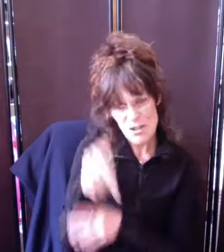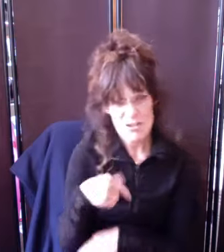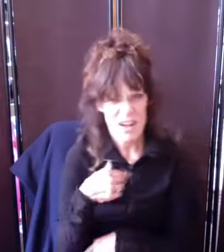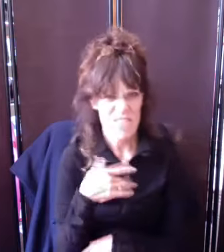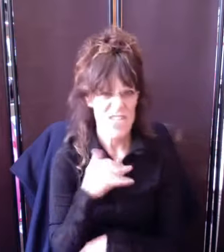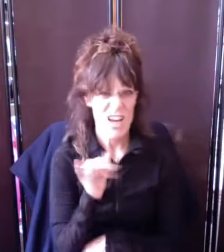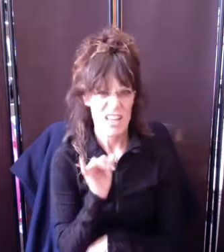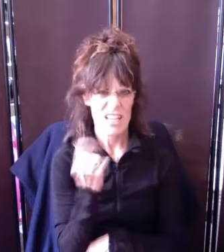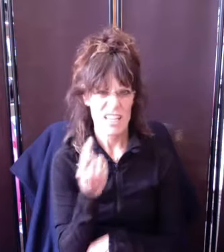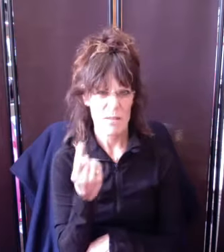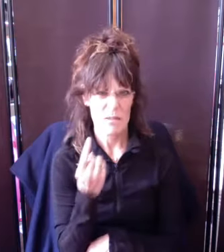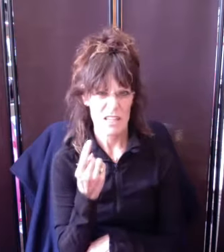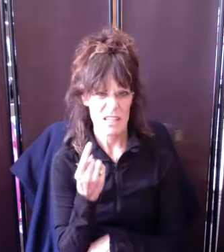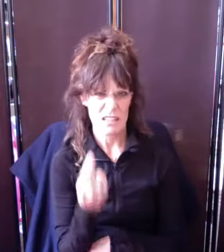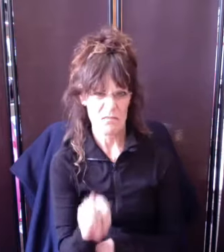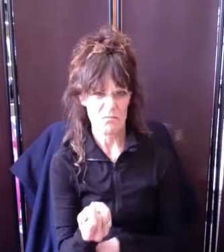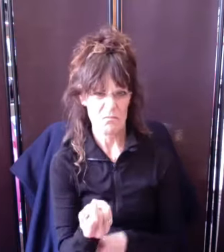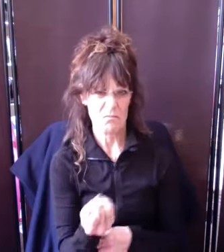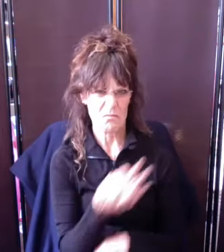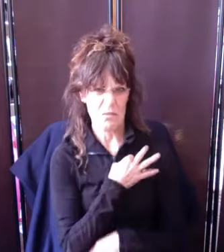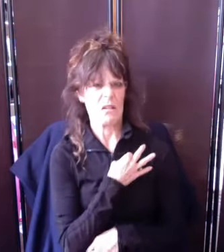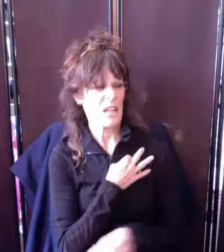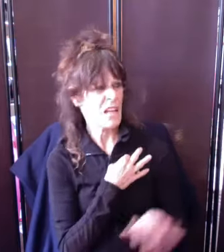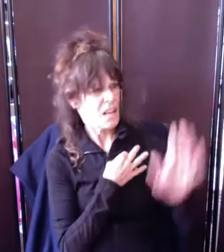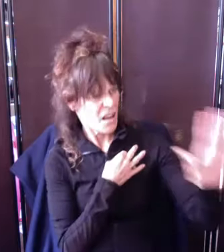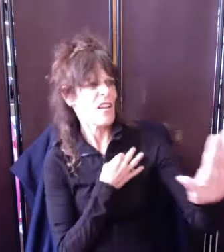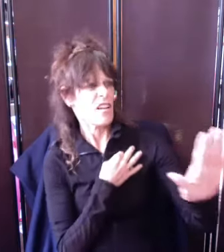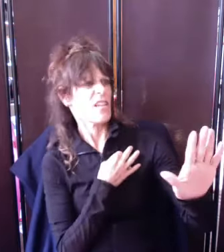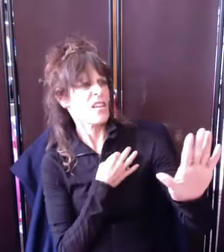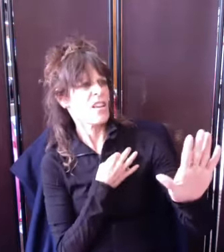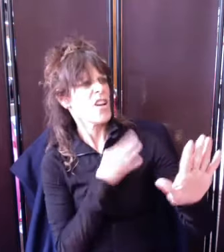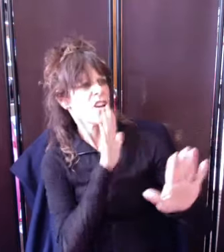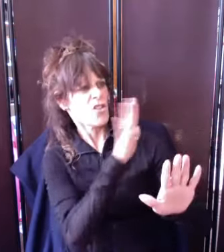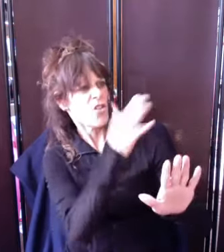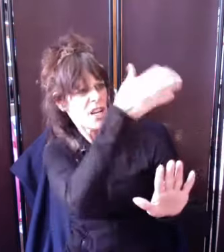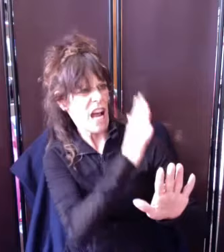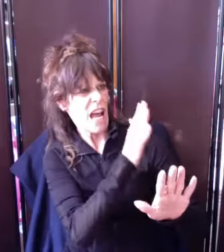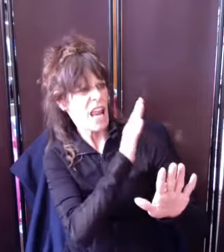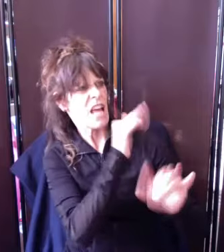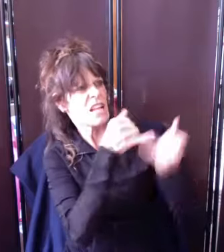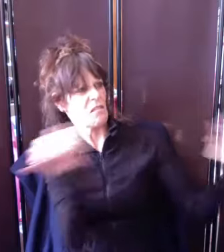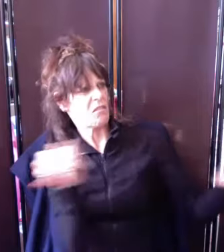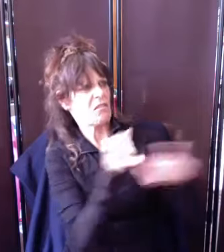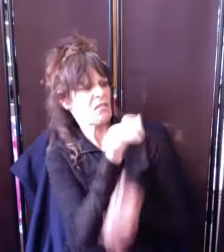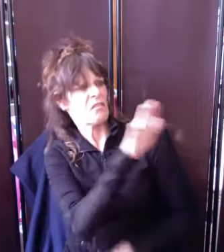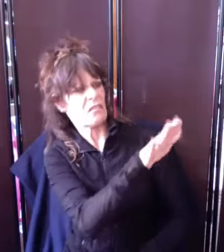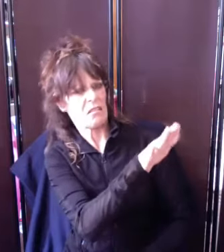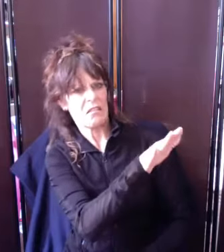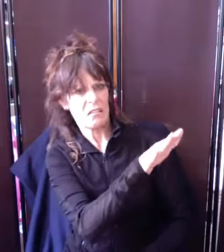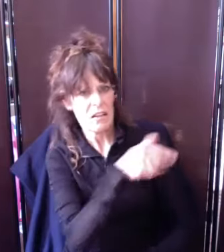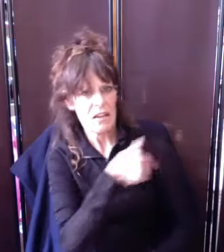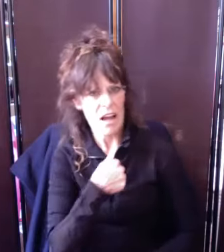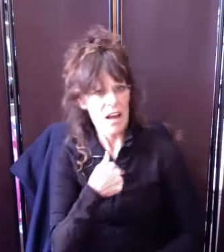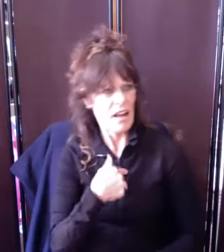just slimed me. Like, could you just keep your God on your side of the road, right? Just, nah. I can get on with a higher power, but this